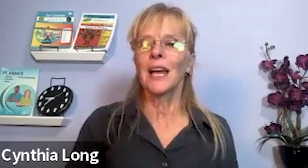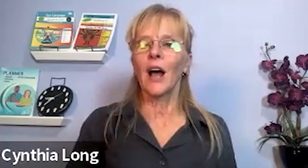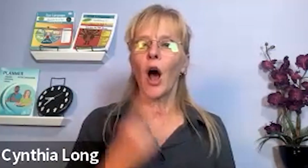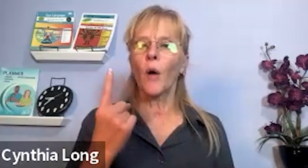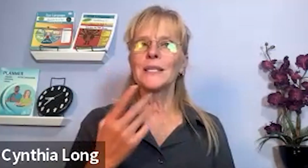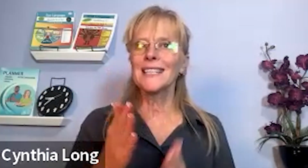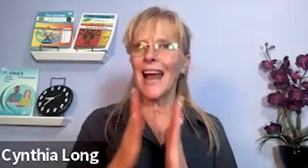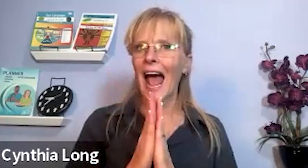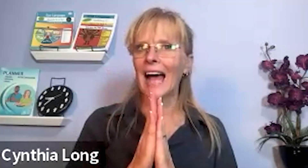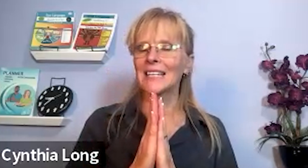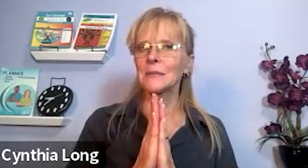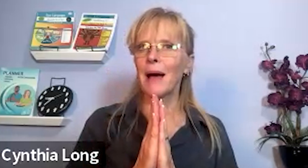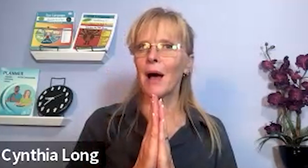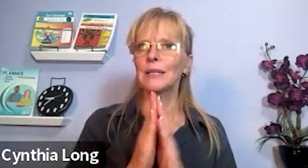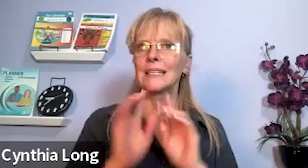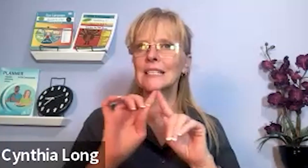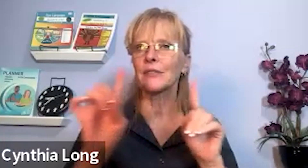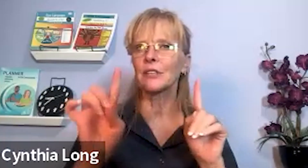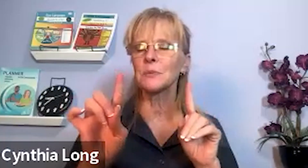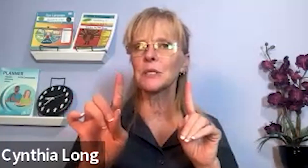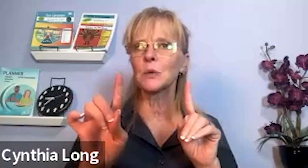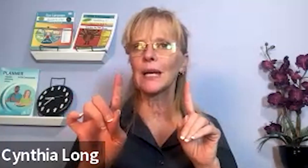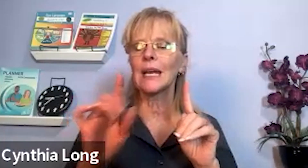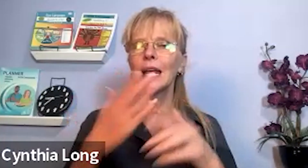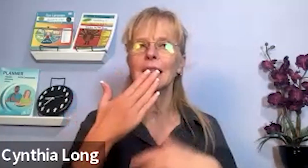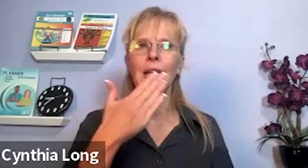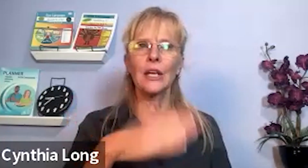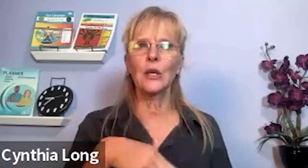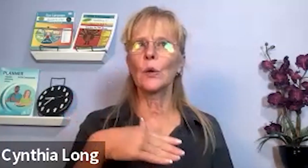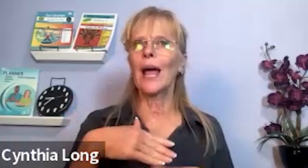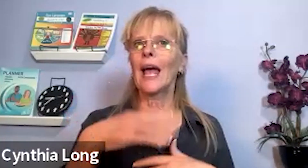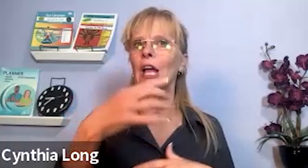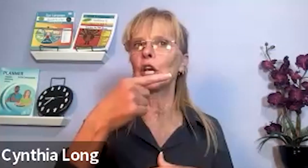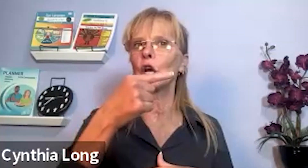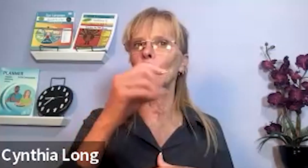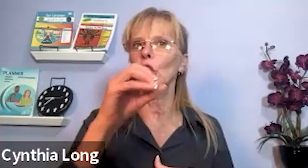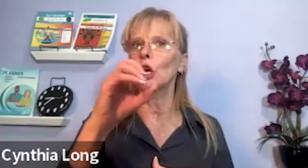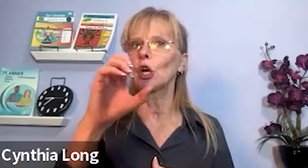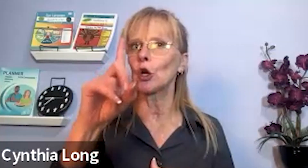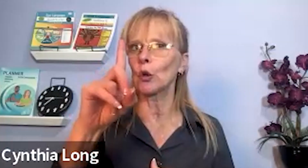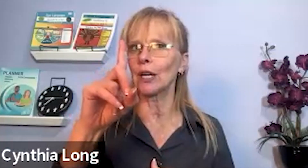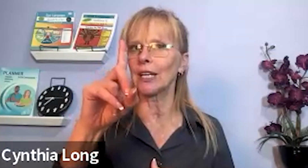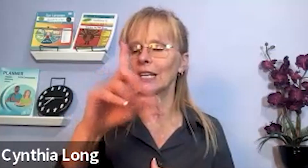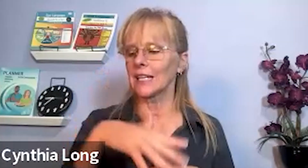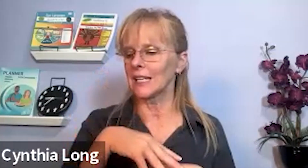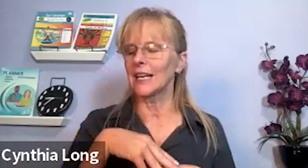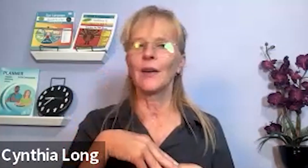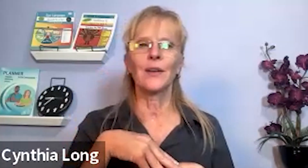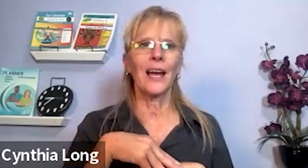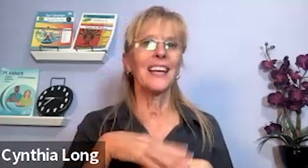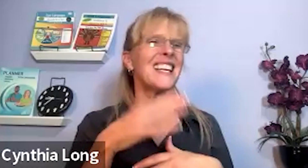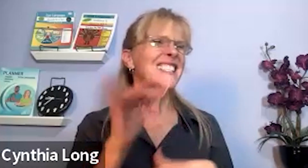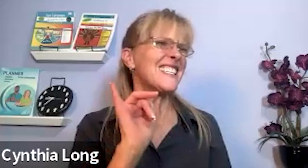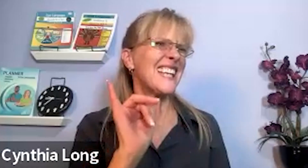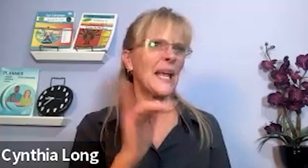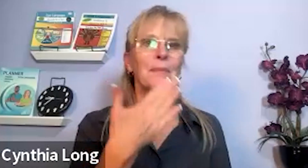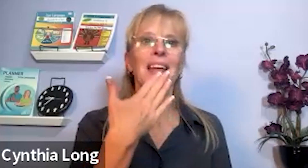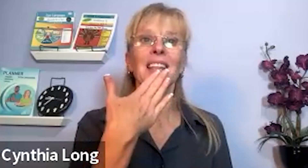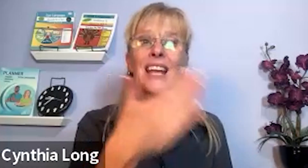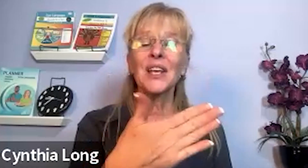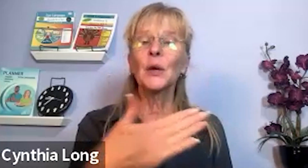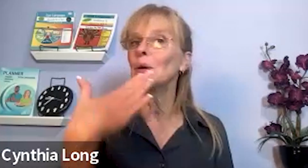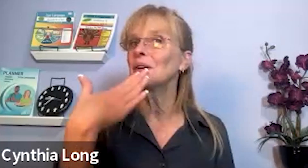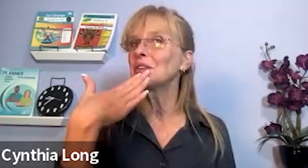you. And I always get asked about the difference between thank you and good. Okay. It's the